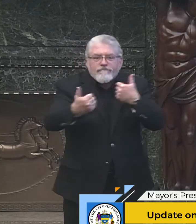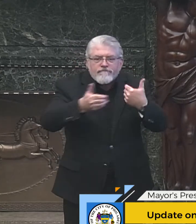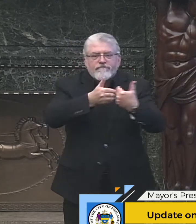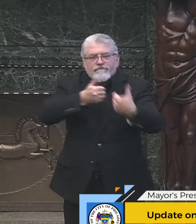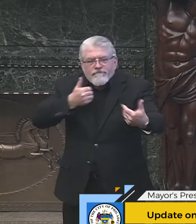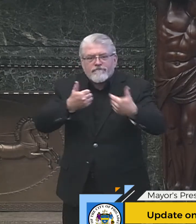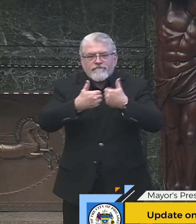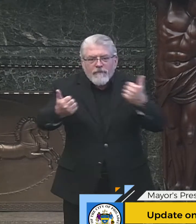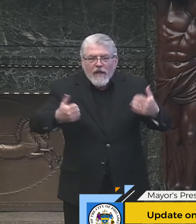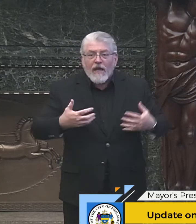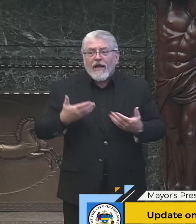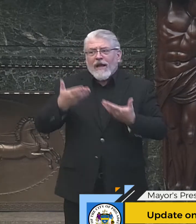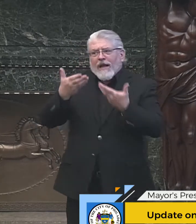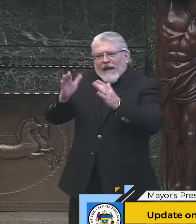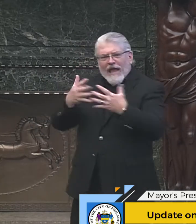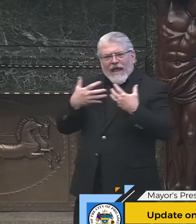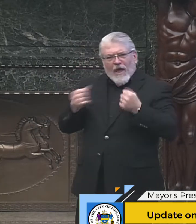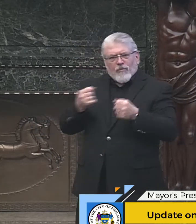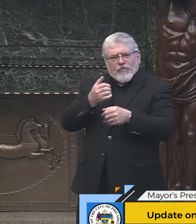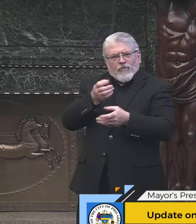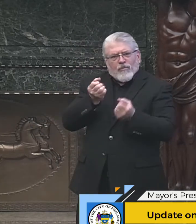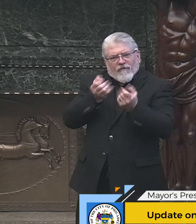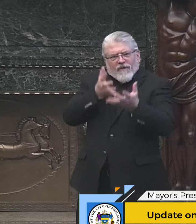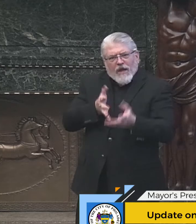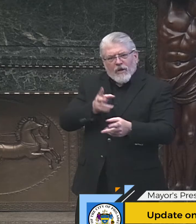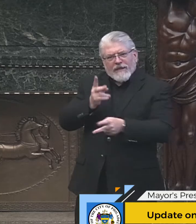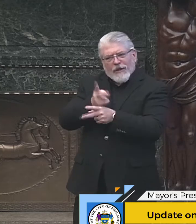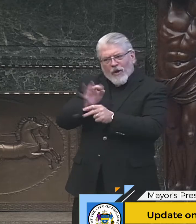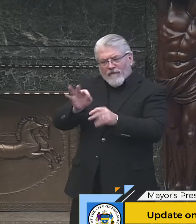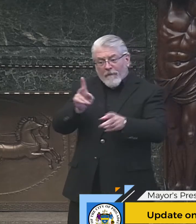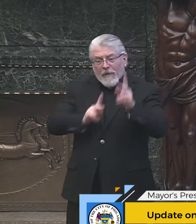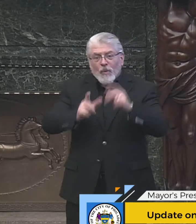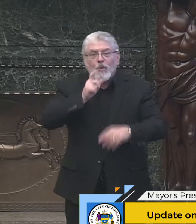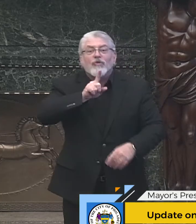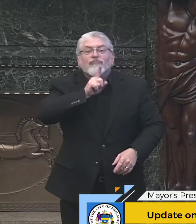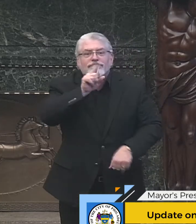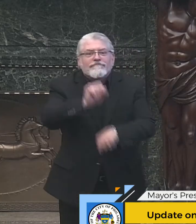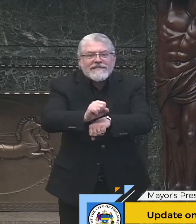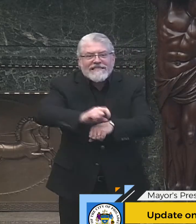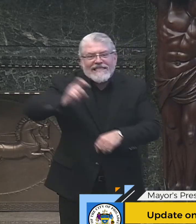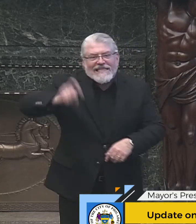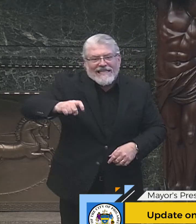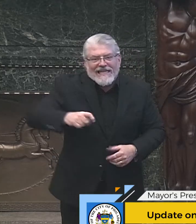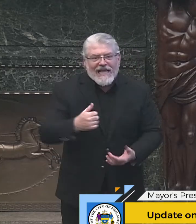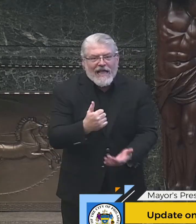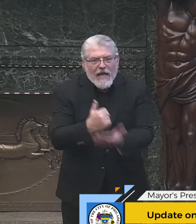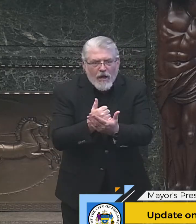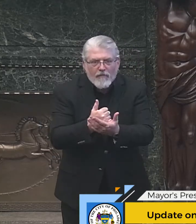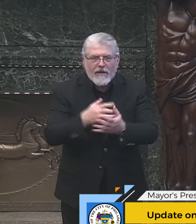hands, stay home as much as possible. If you want more information, again,